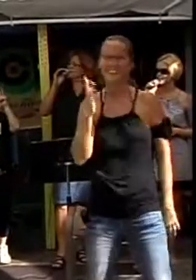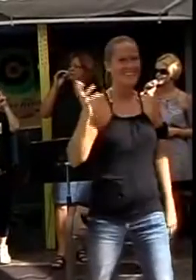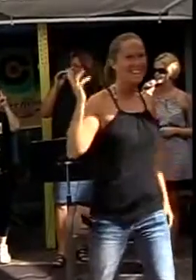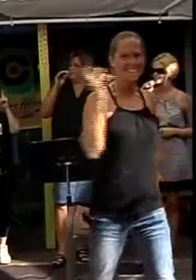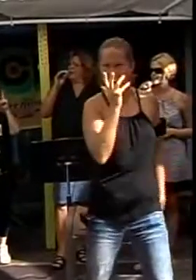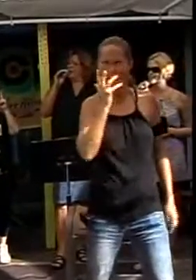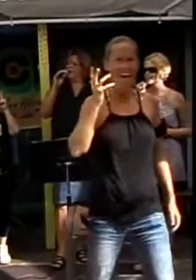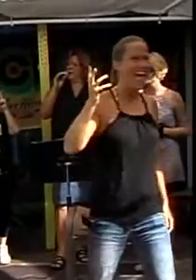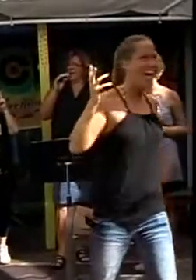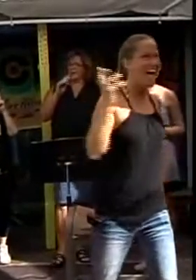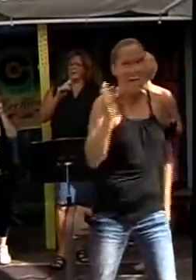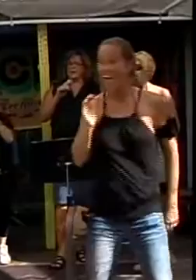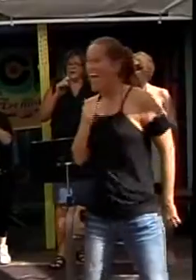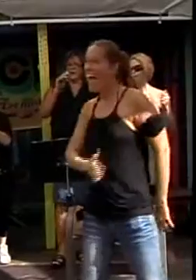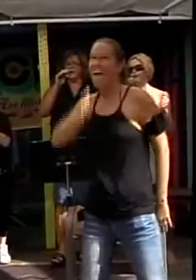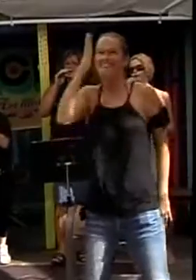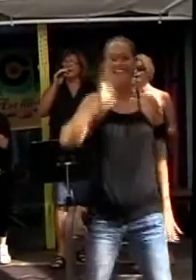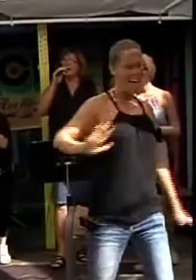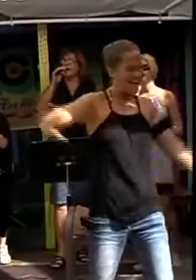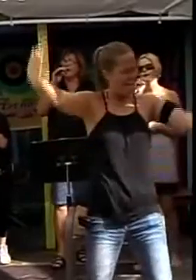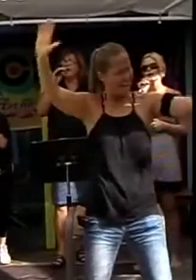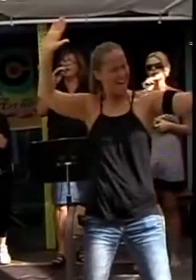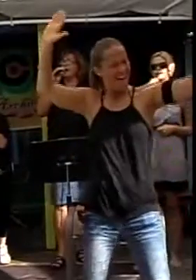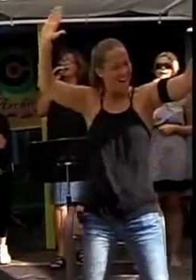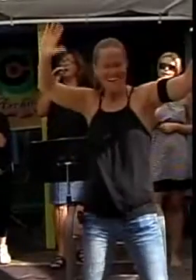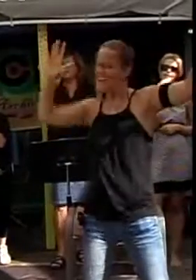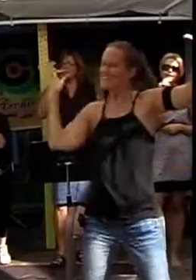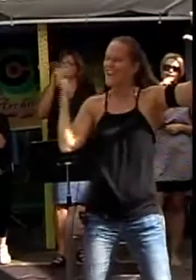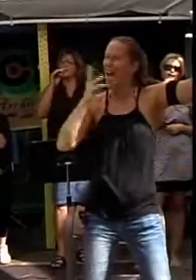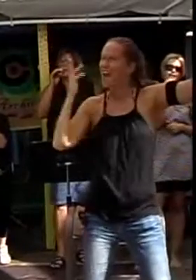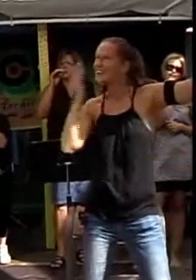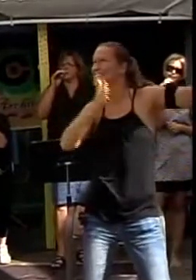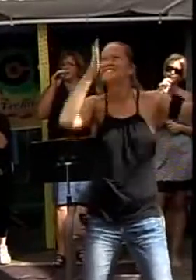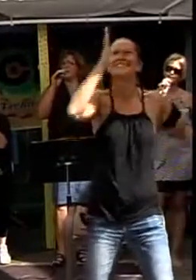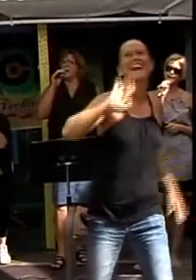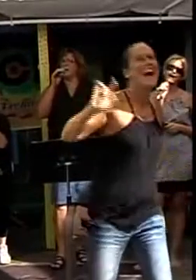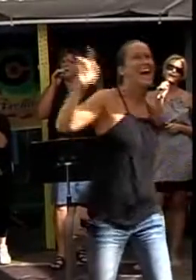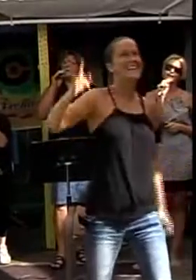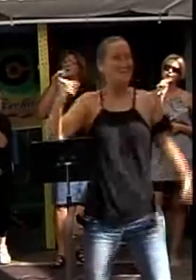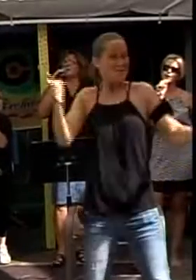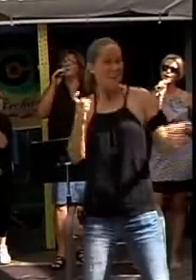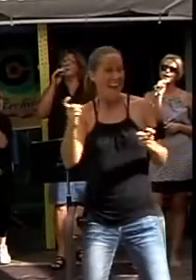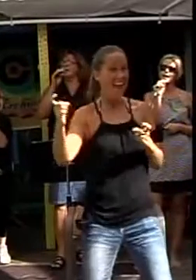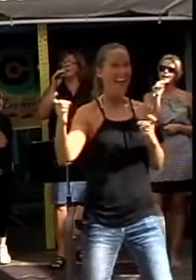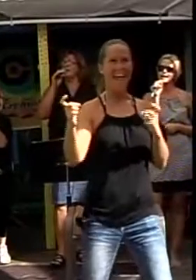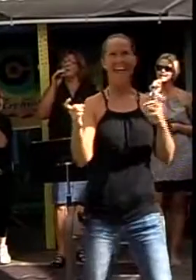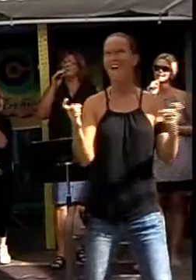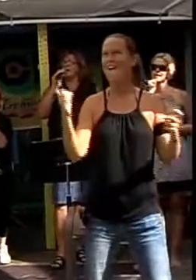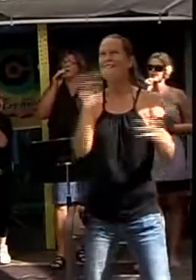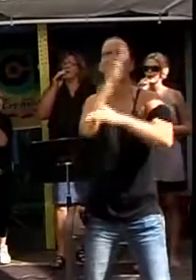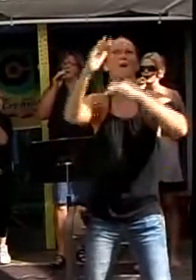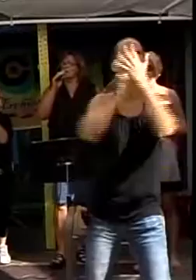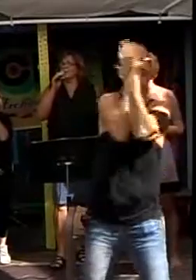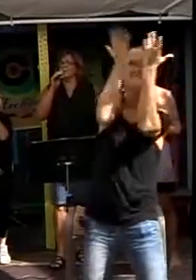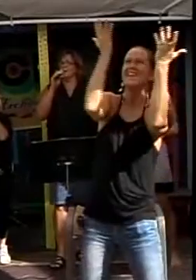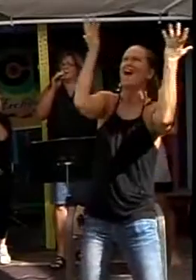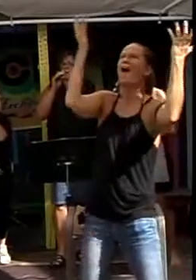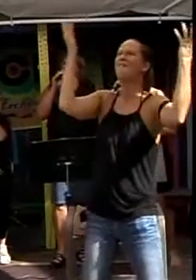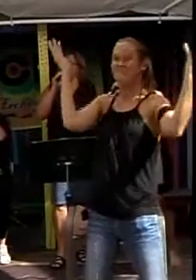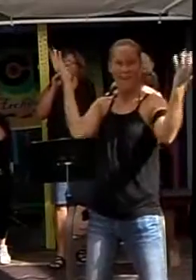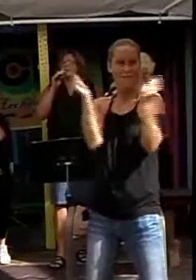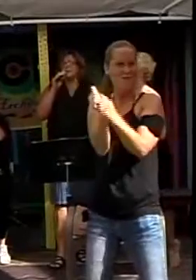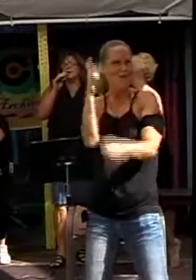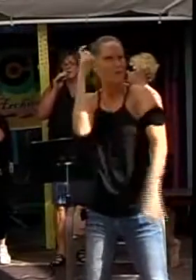an awesome God. Our God is an awesome God. He reigns from